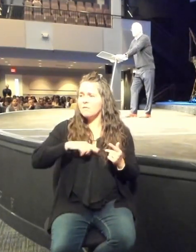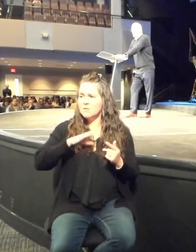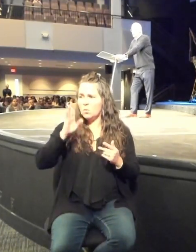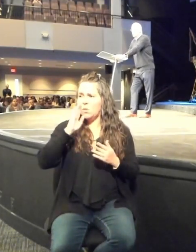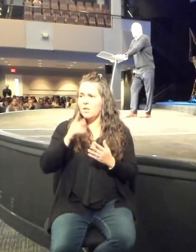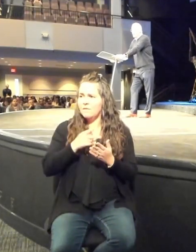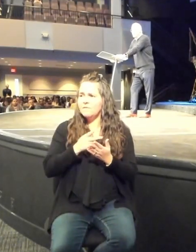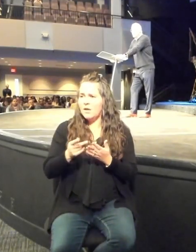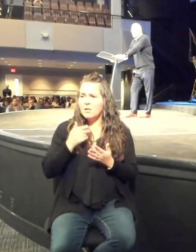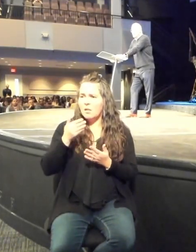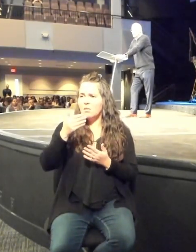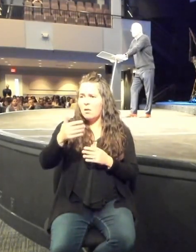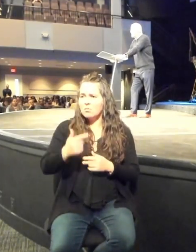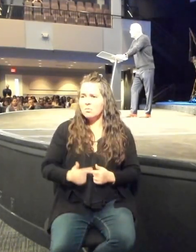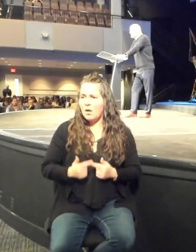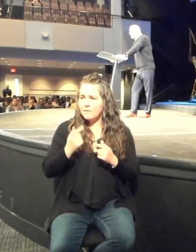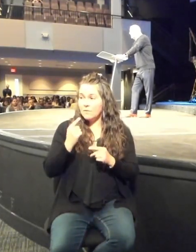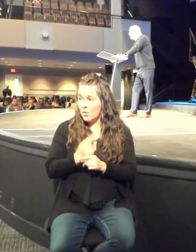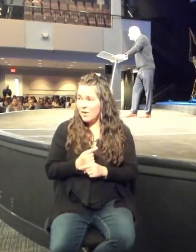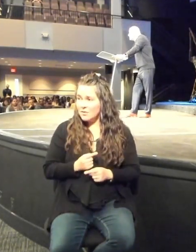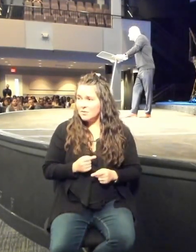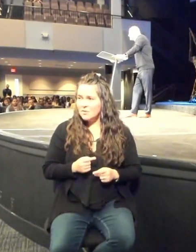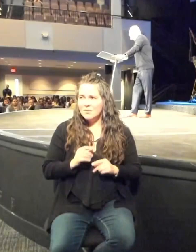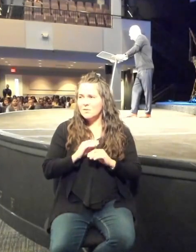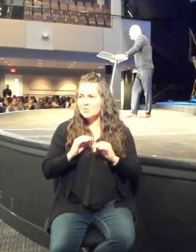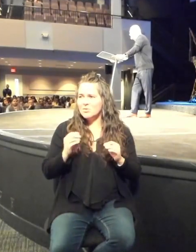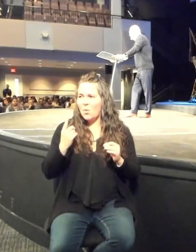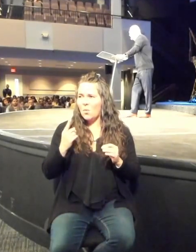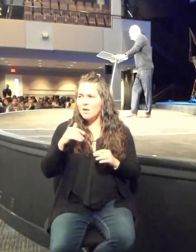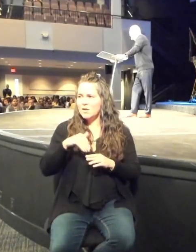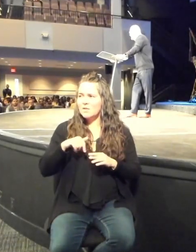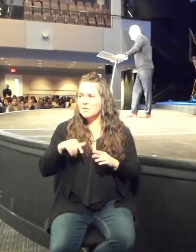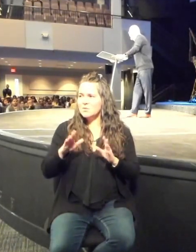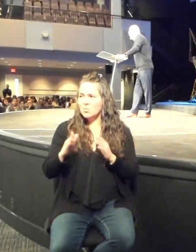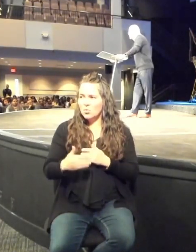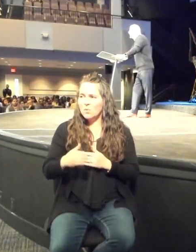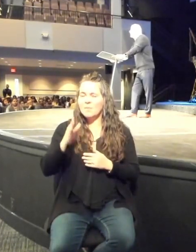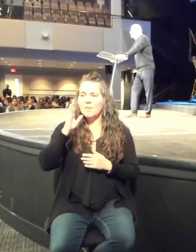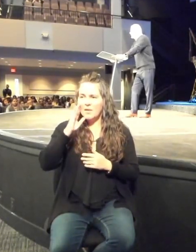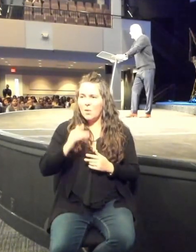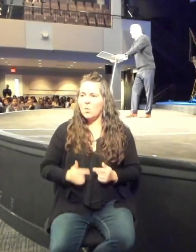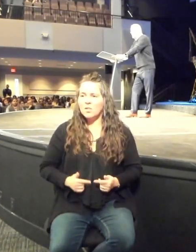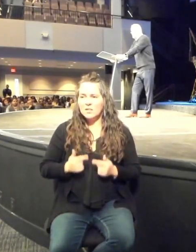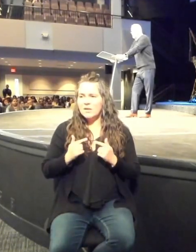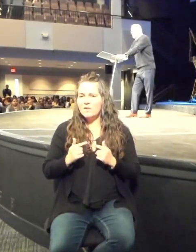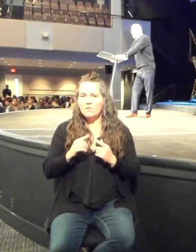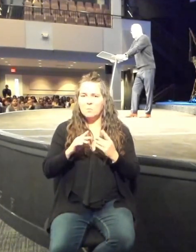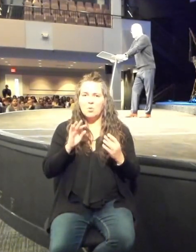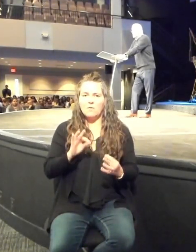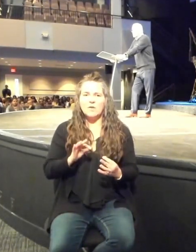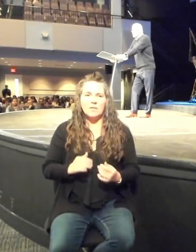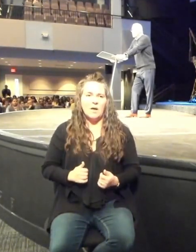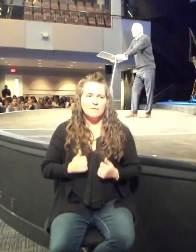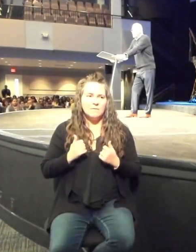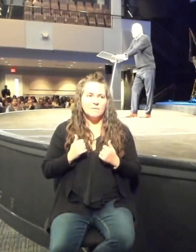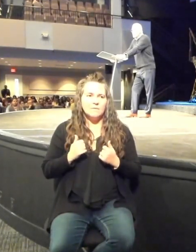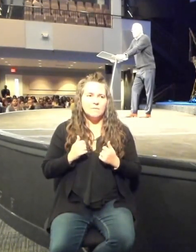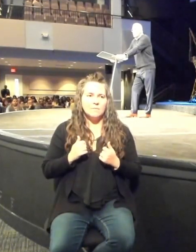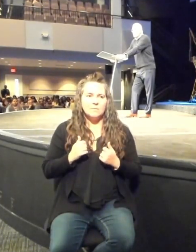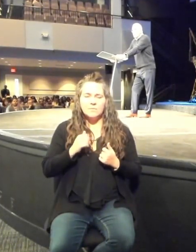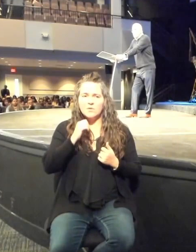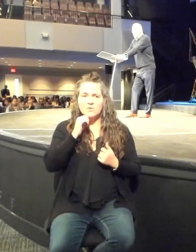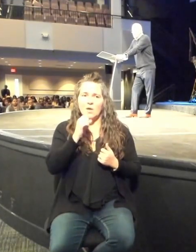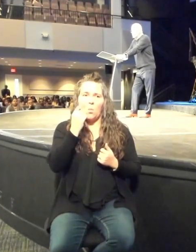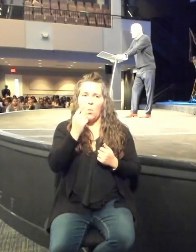journey of life. Amen? There's not a single person sitting in this room that will live your life perfectly. There's not a single person